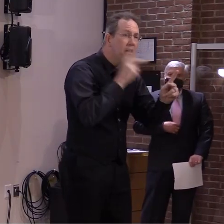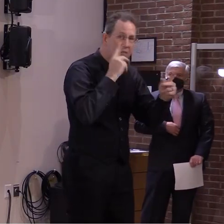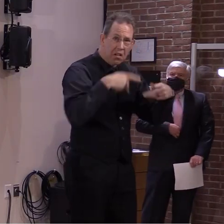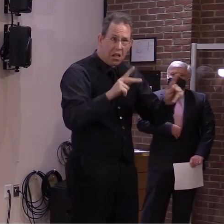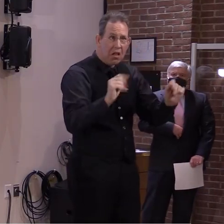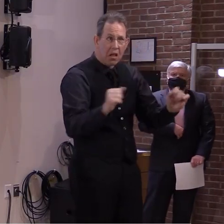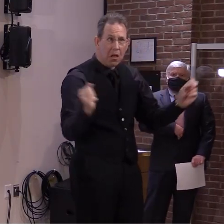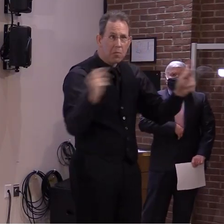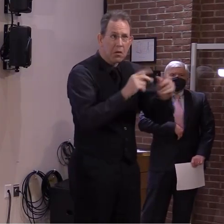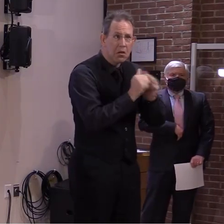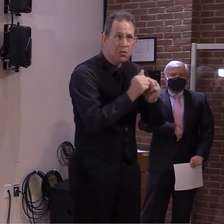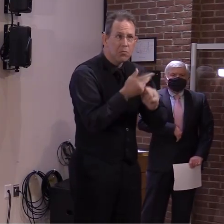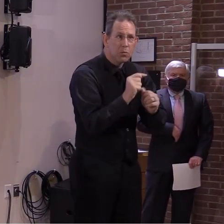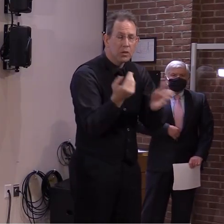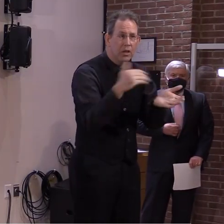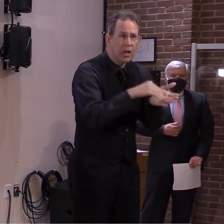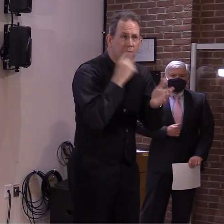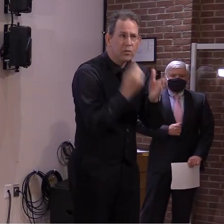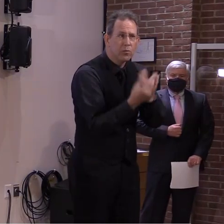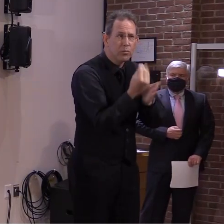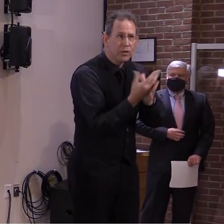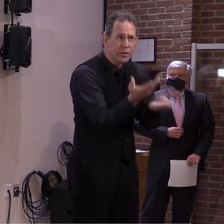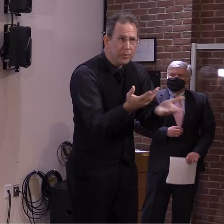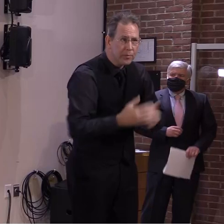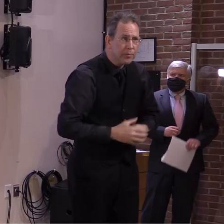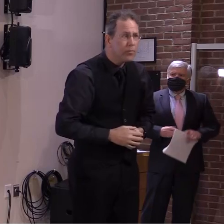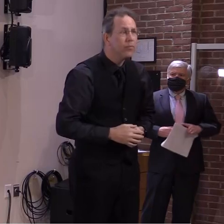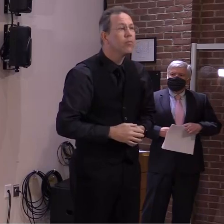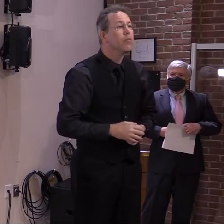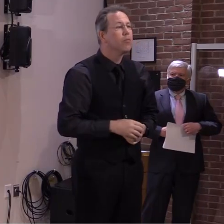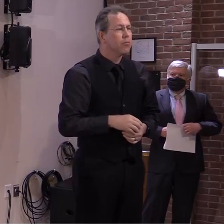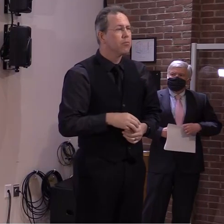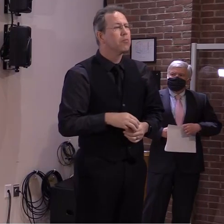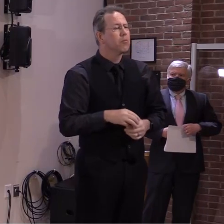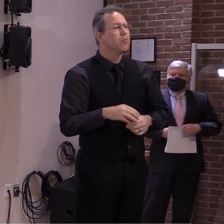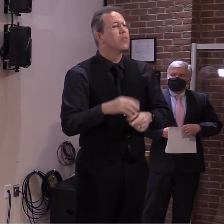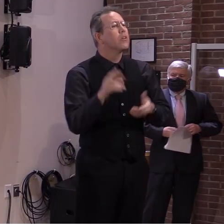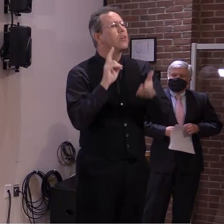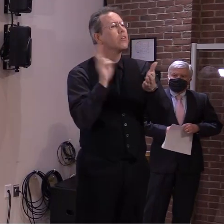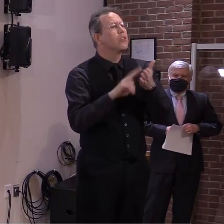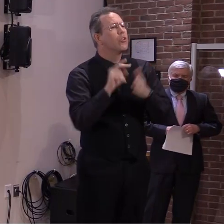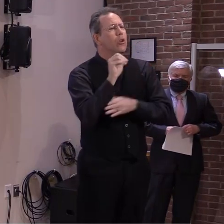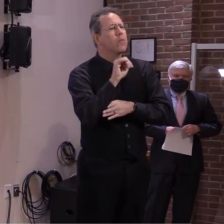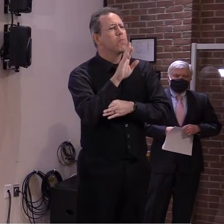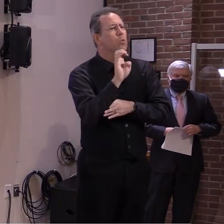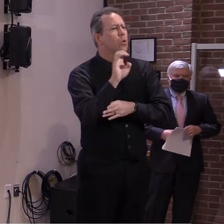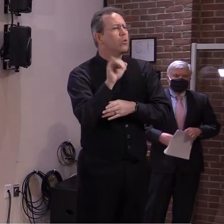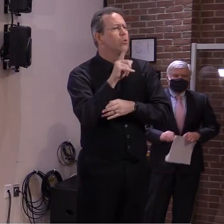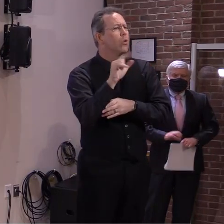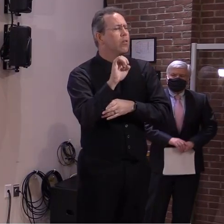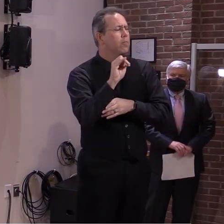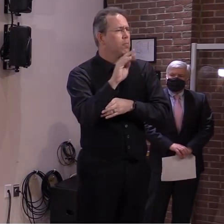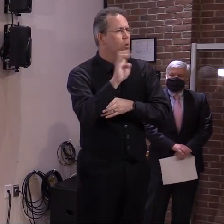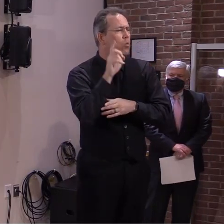answer any questions you may have about that. But at this point, I'll turn it over to Secretary French.